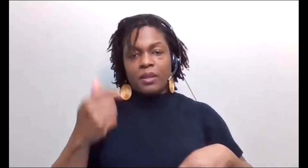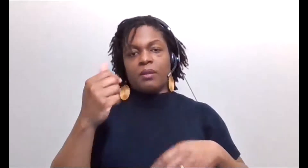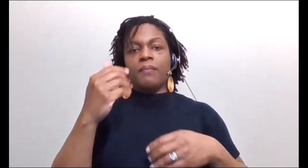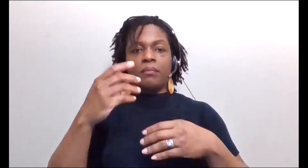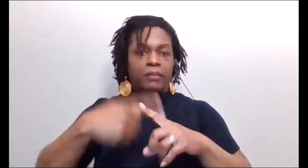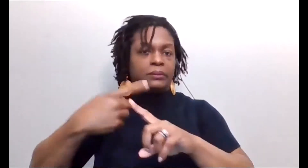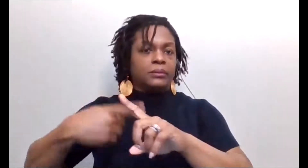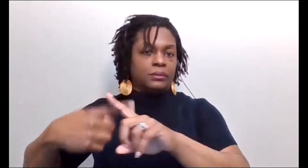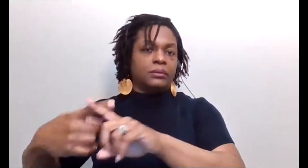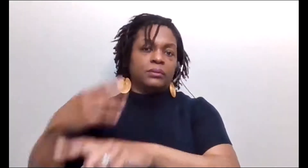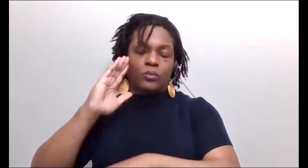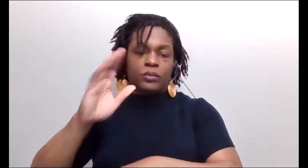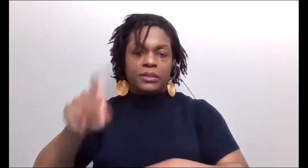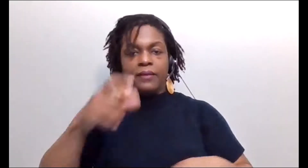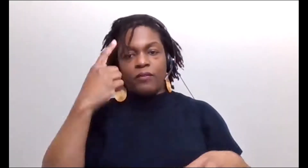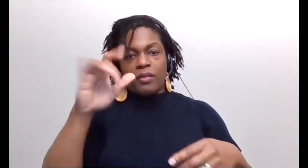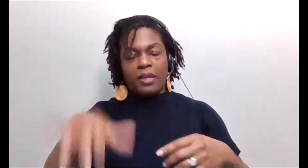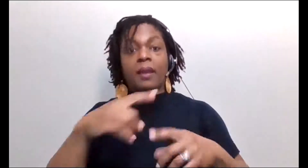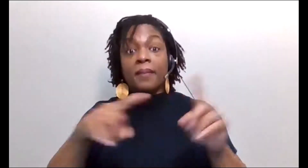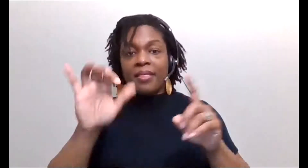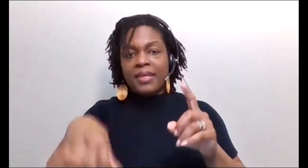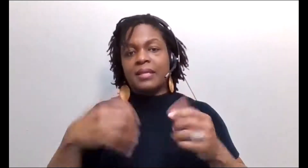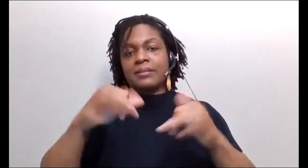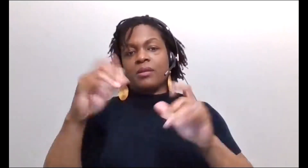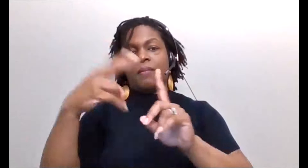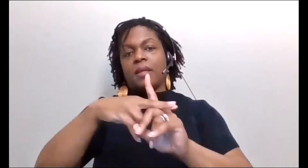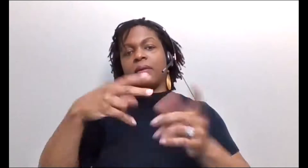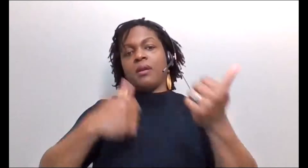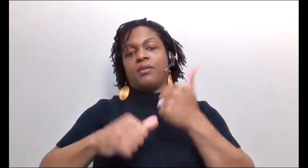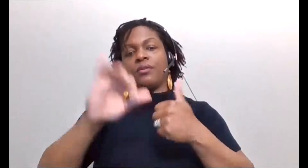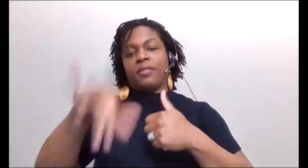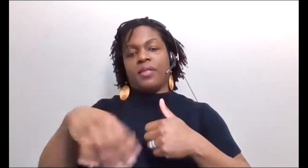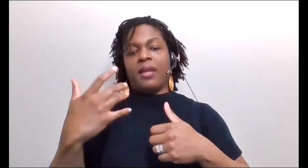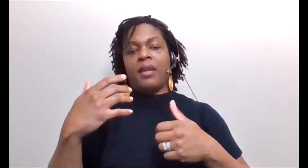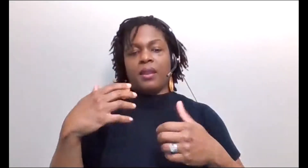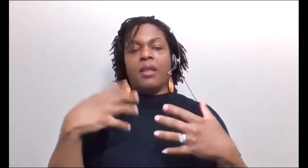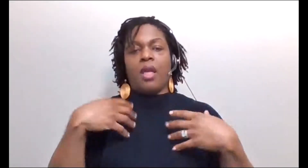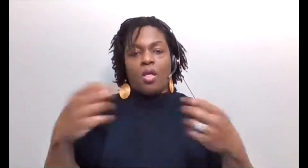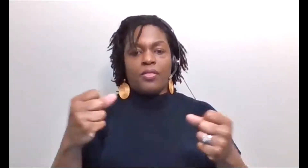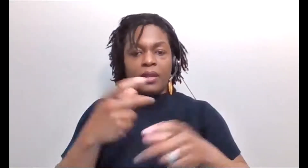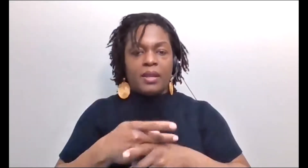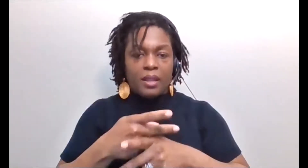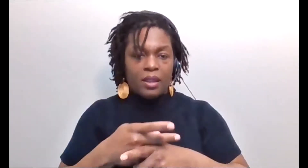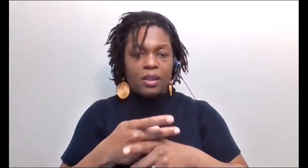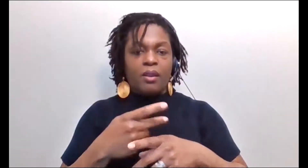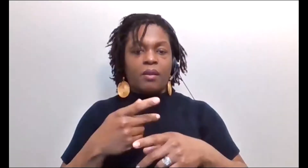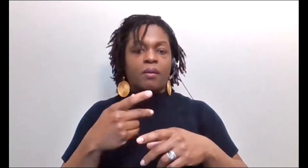still accessible under the public health emergency in the Appendix K exception, which is the waiver exception piece.